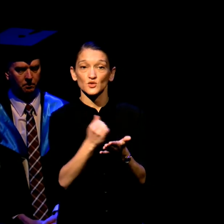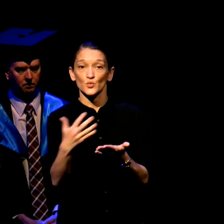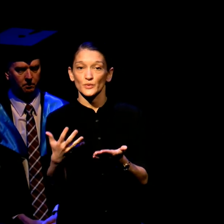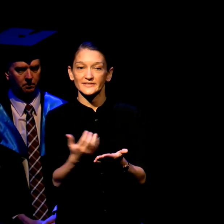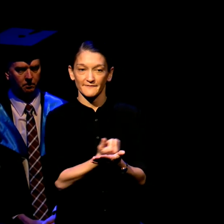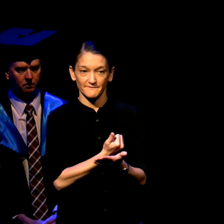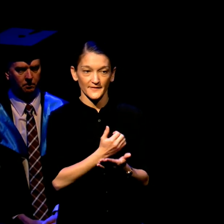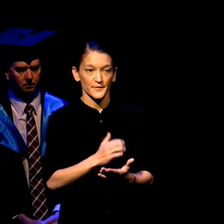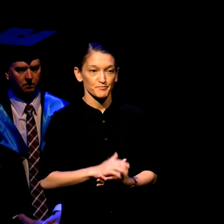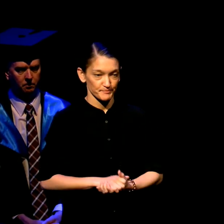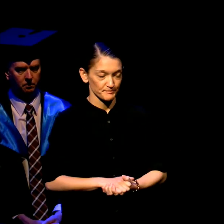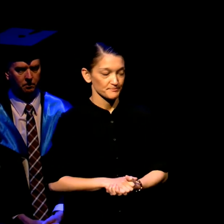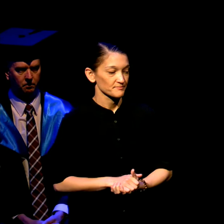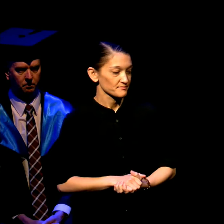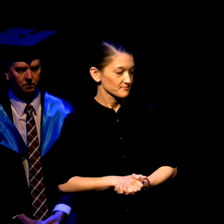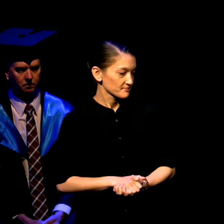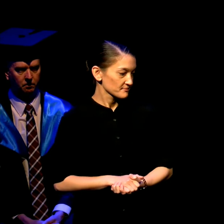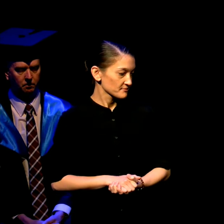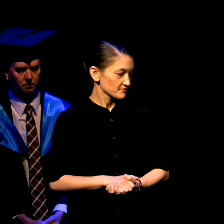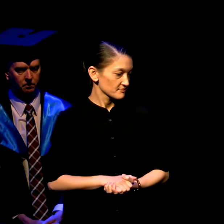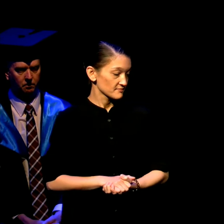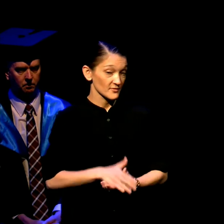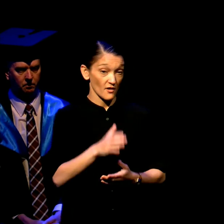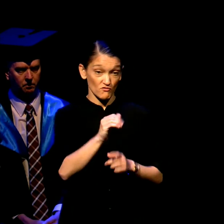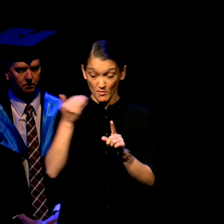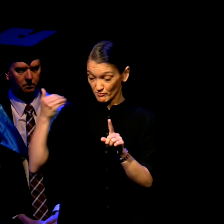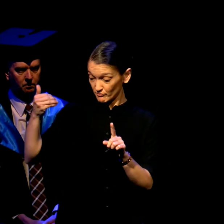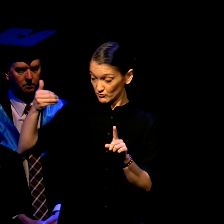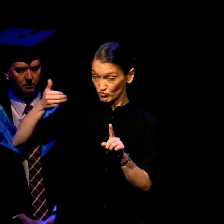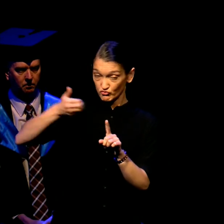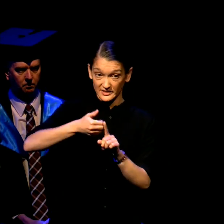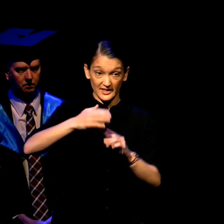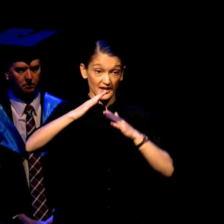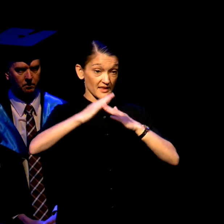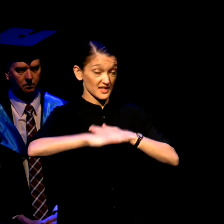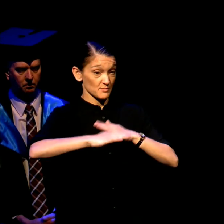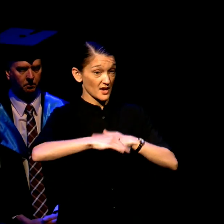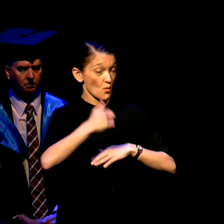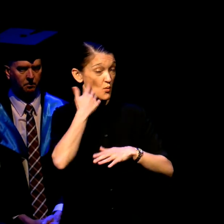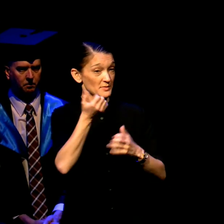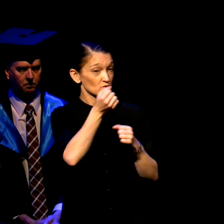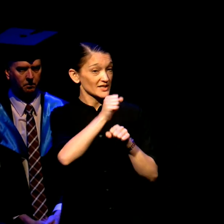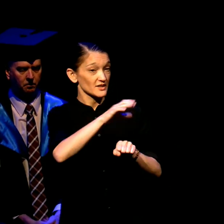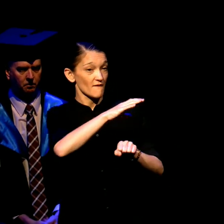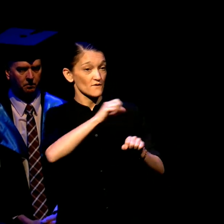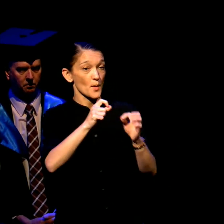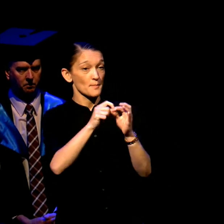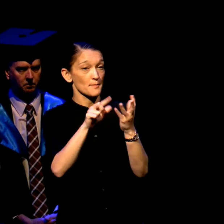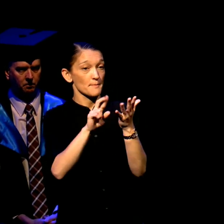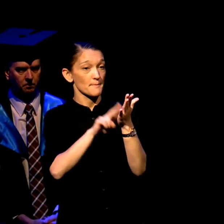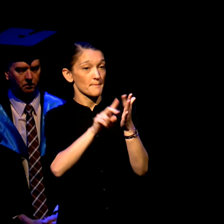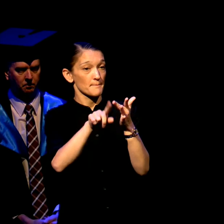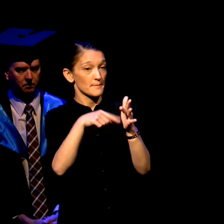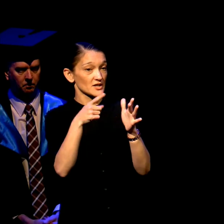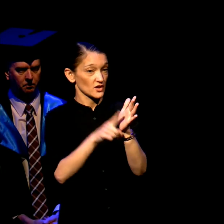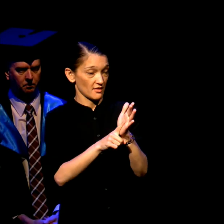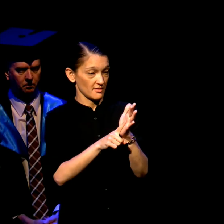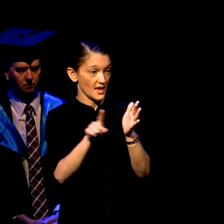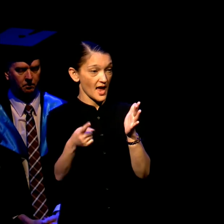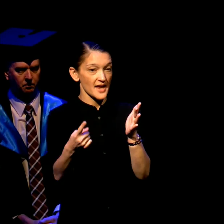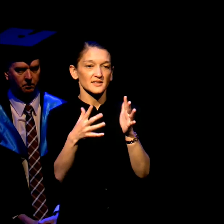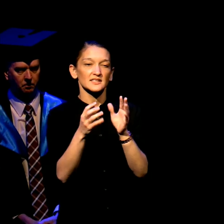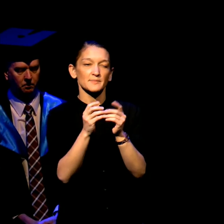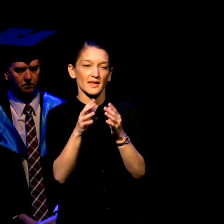ask. According to traditions, this land has always been protected by Creator Bunjil, who travels as a wedge-tailed eagle, and by Wa, who protects